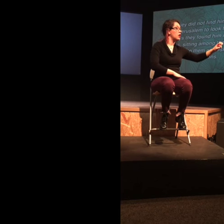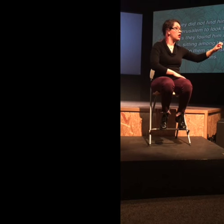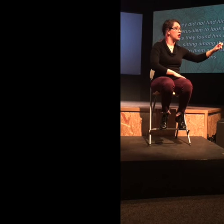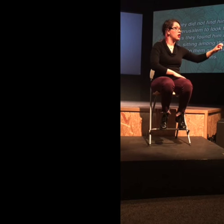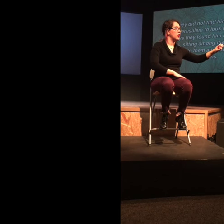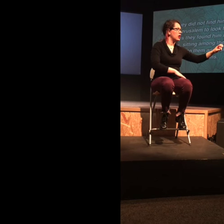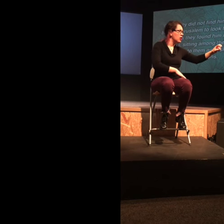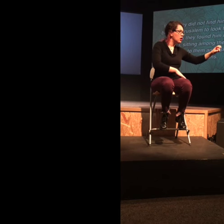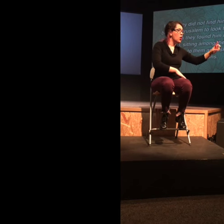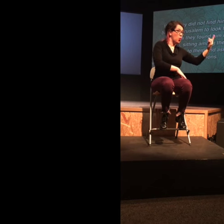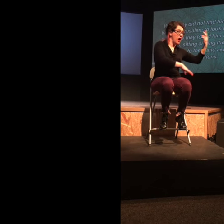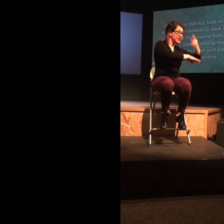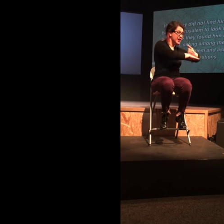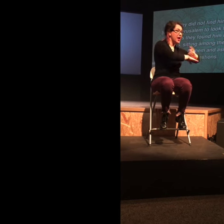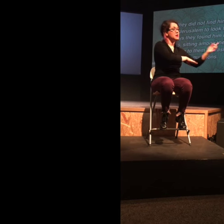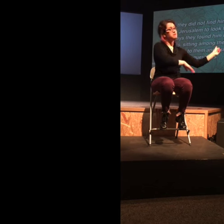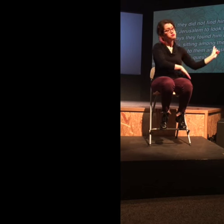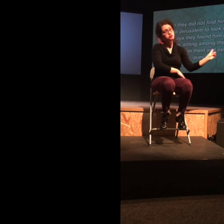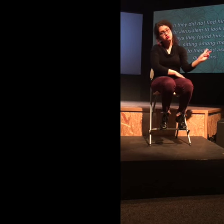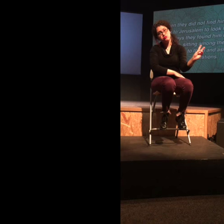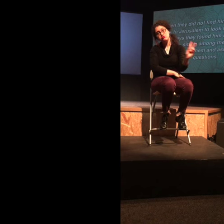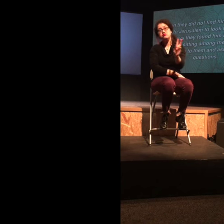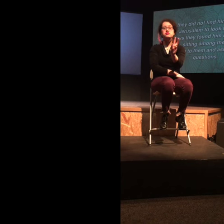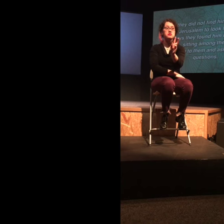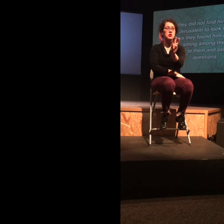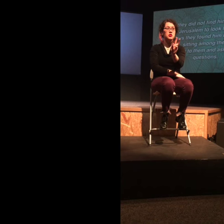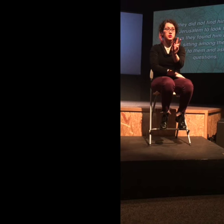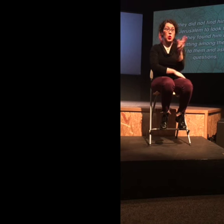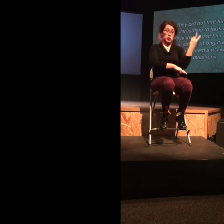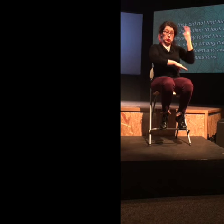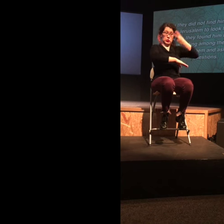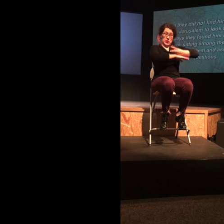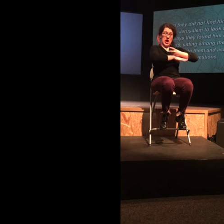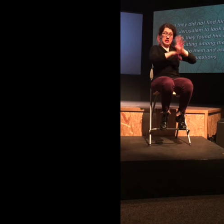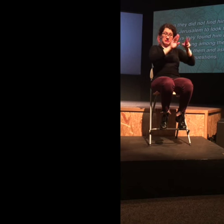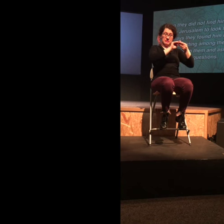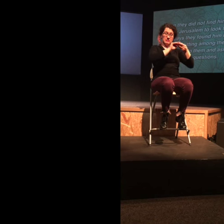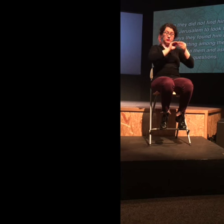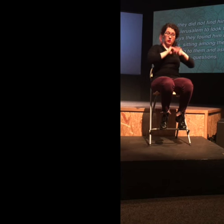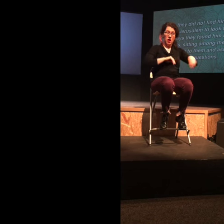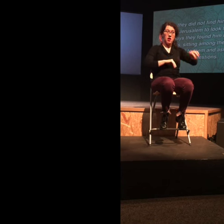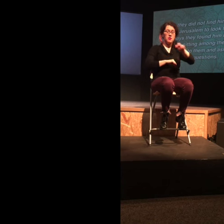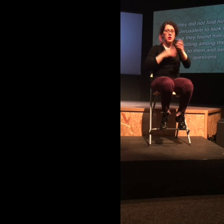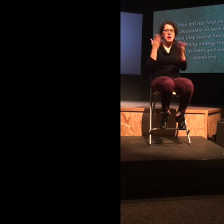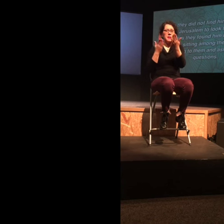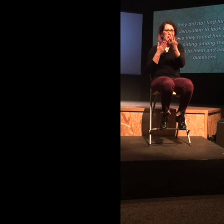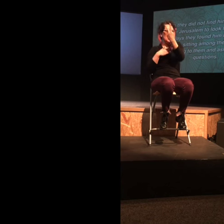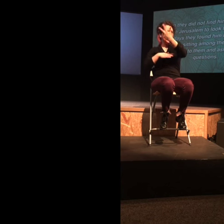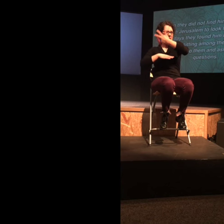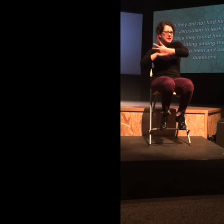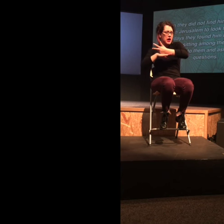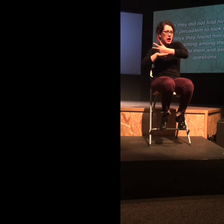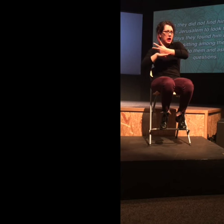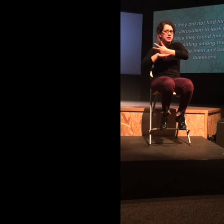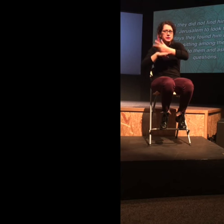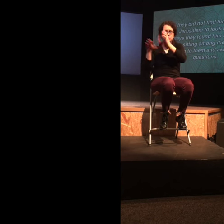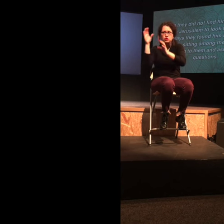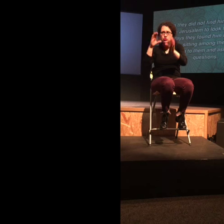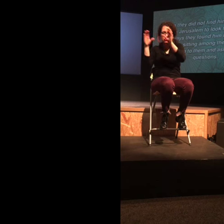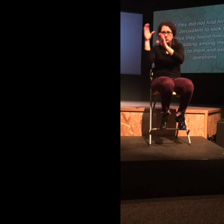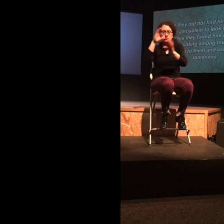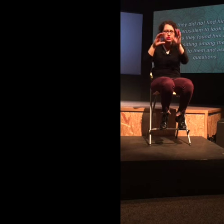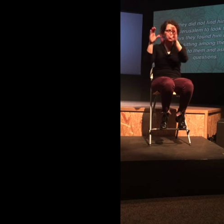So let's look at this. Maybe it's 2 days total of travel, and then it's maybe it's 3 more days. That's 5 days total. Maybe it's a